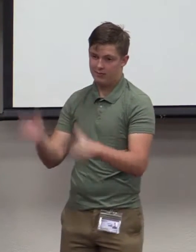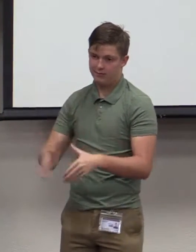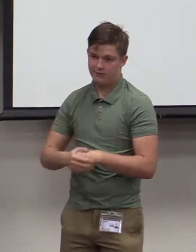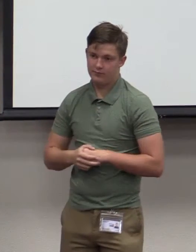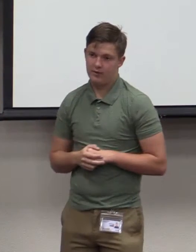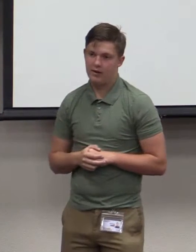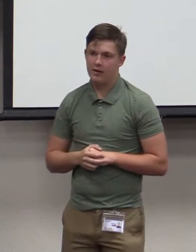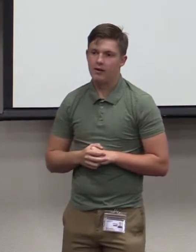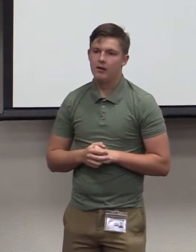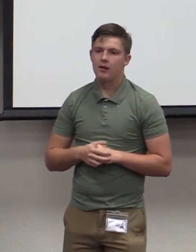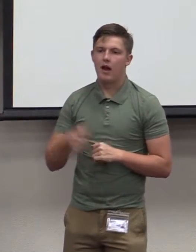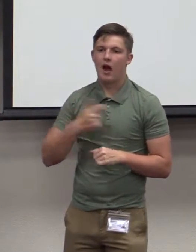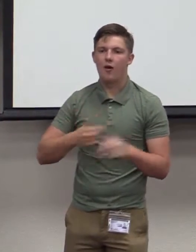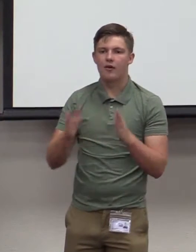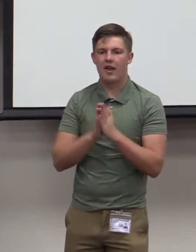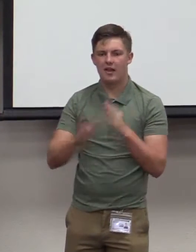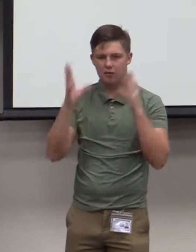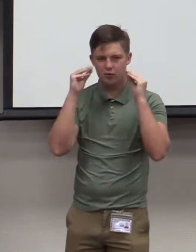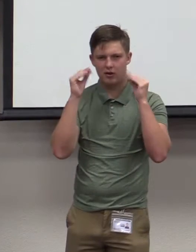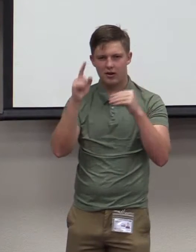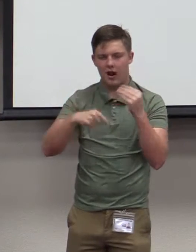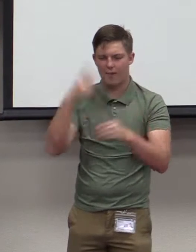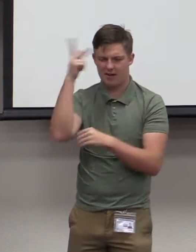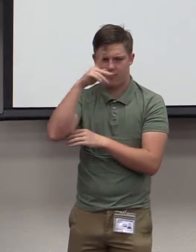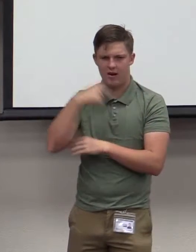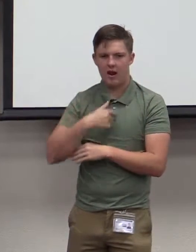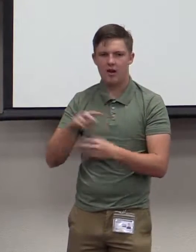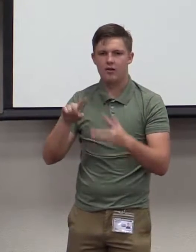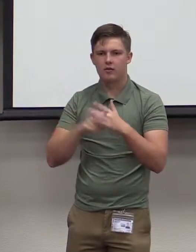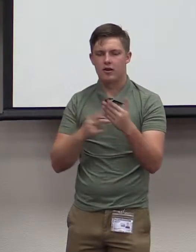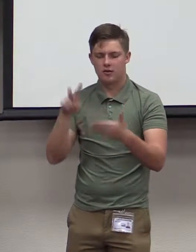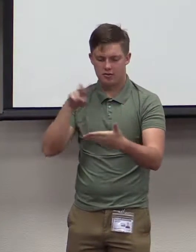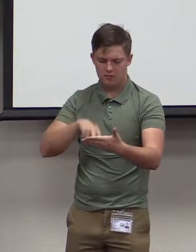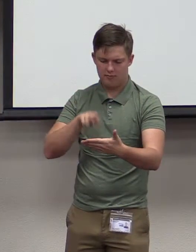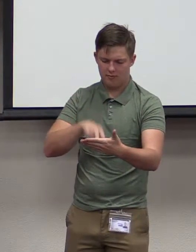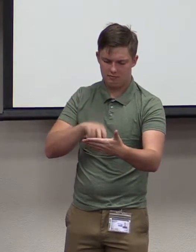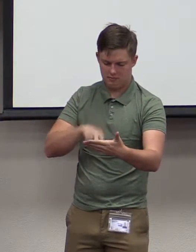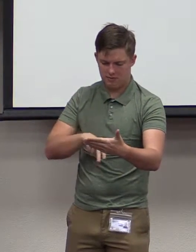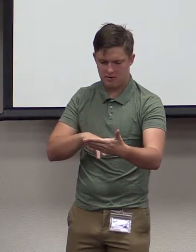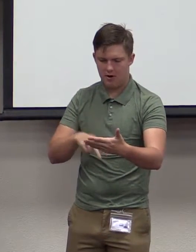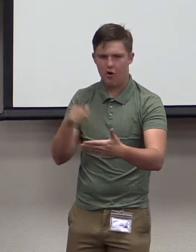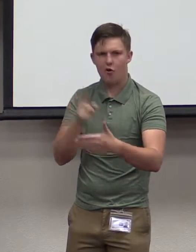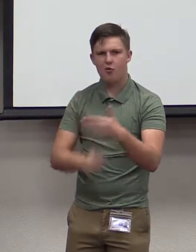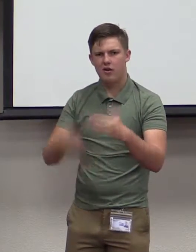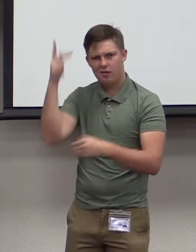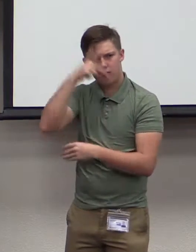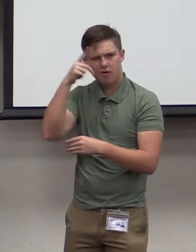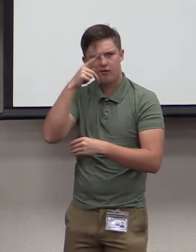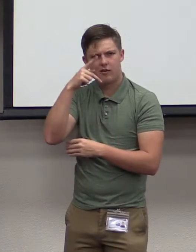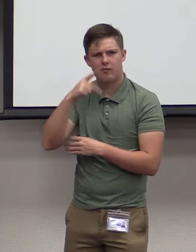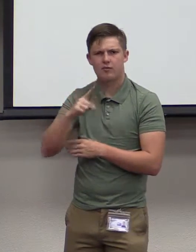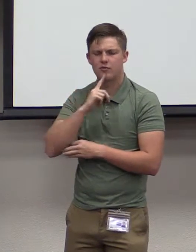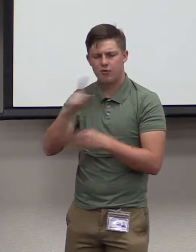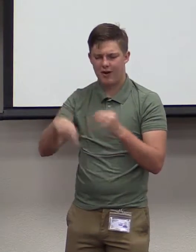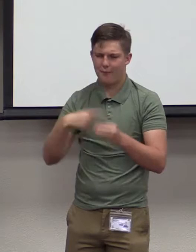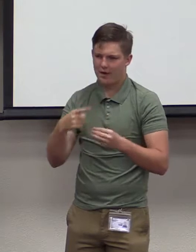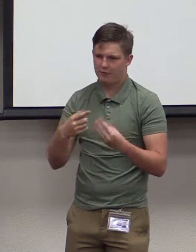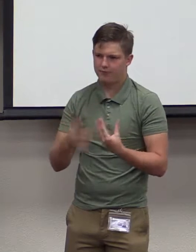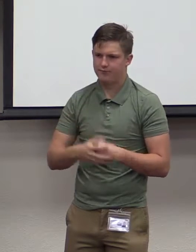And as I was asked to teach about Proverbs, I began to look at the Proverbs and I began to look, what are the Proverbs truly